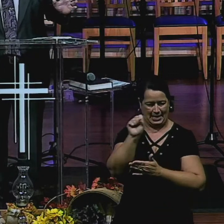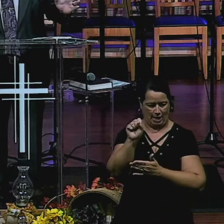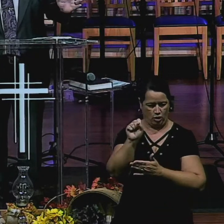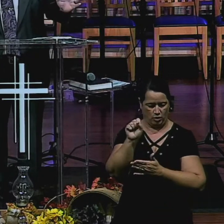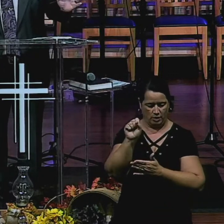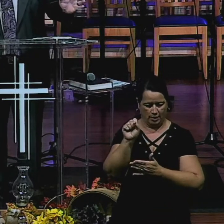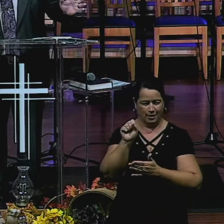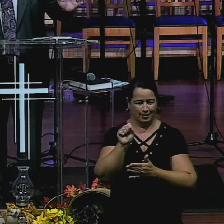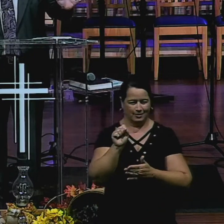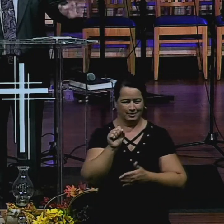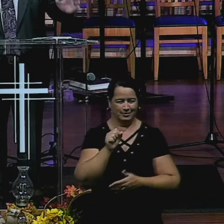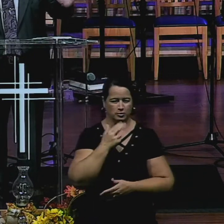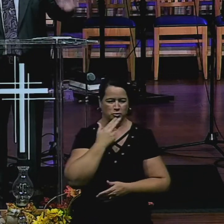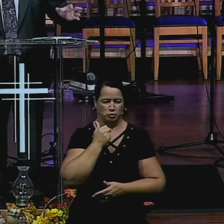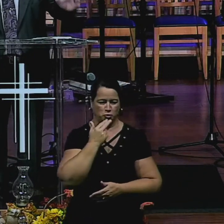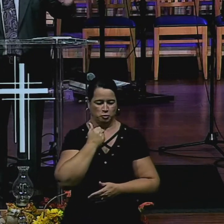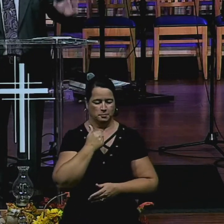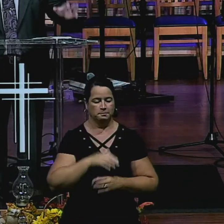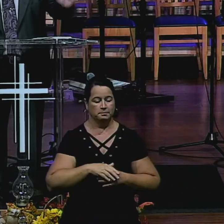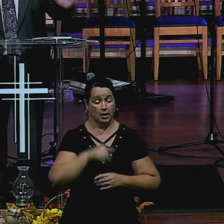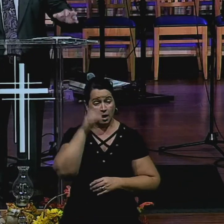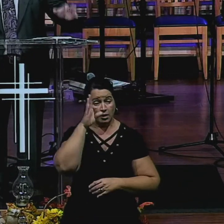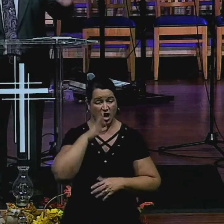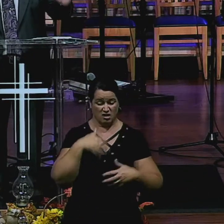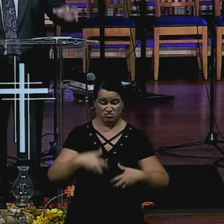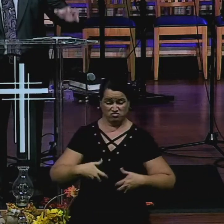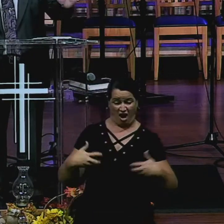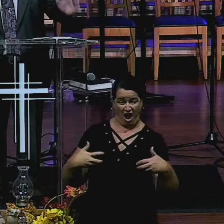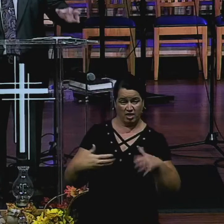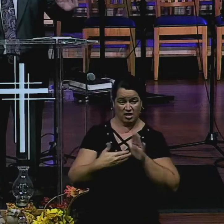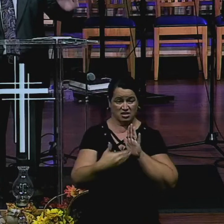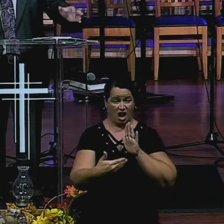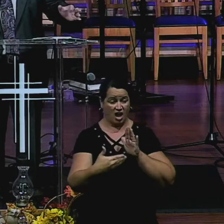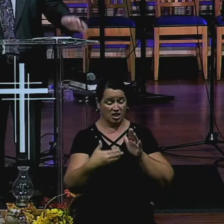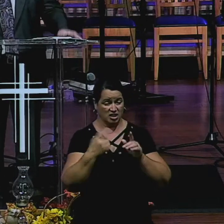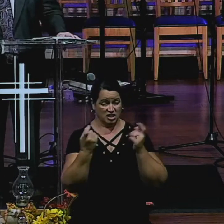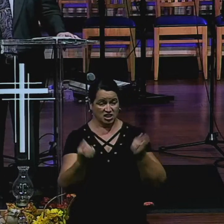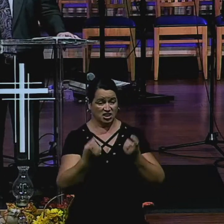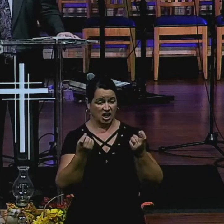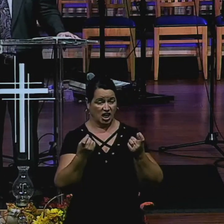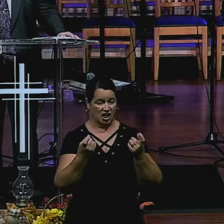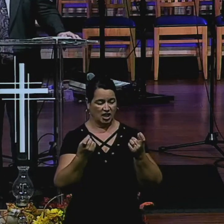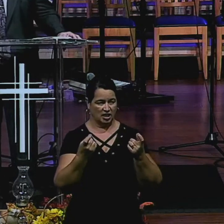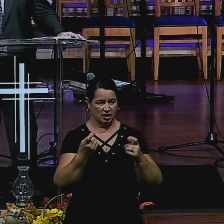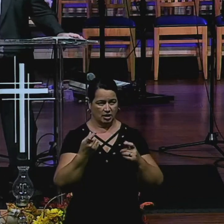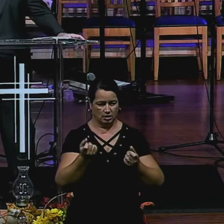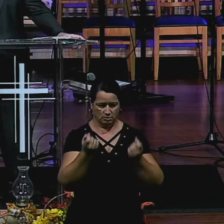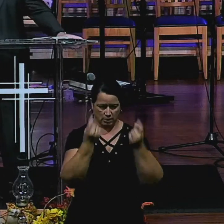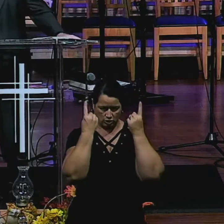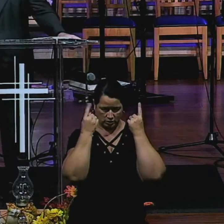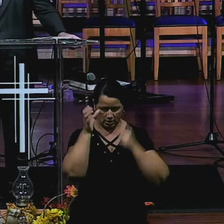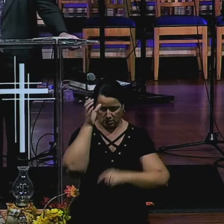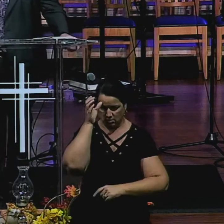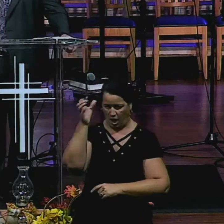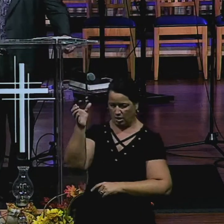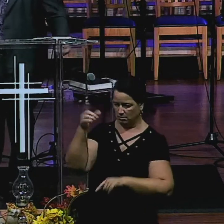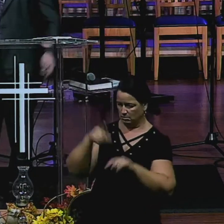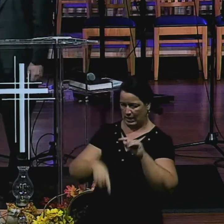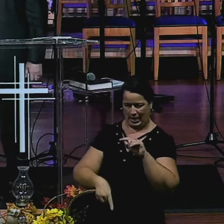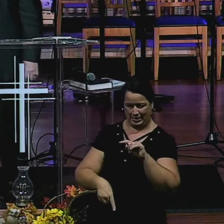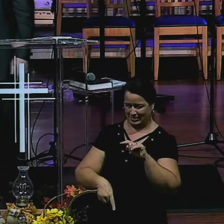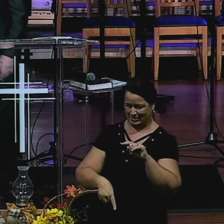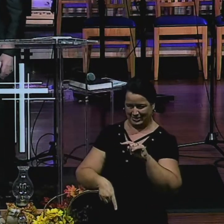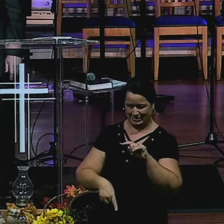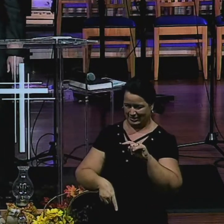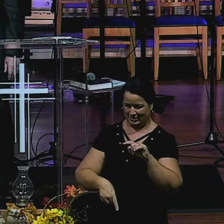I mean, here's what they said. God's wrath against sin may not be a concept congenial to the modern mind. In